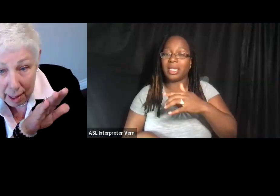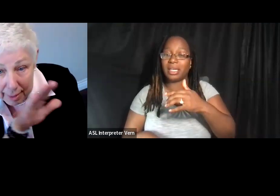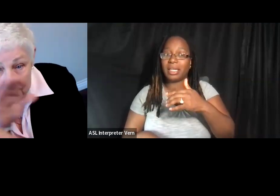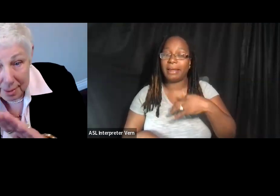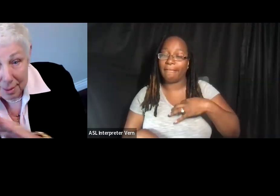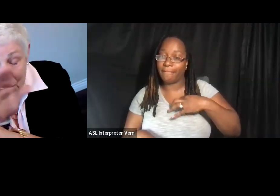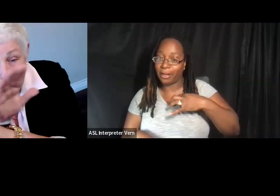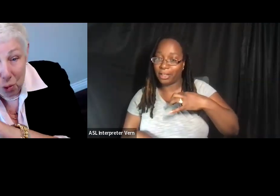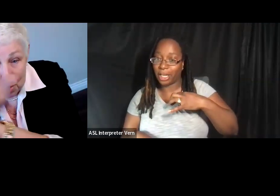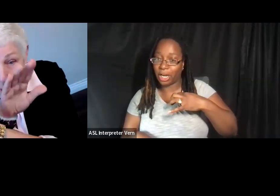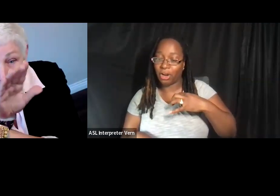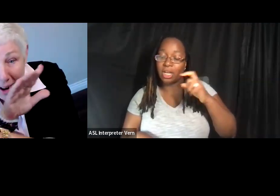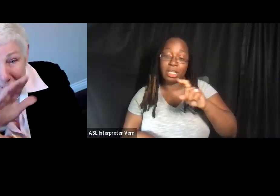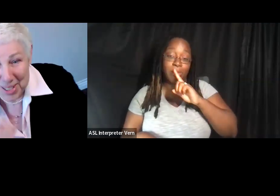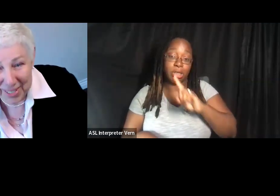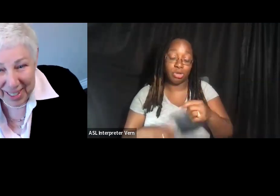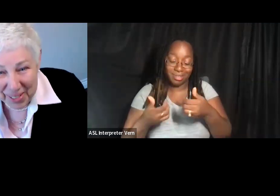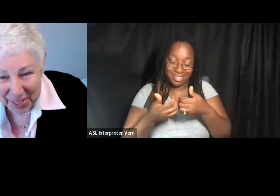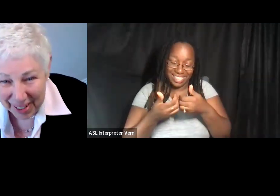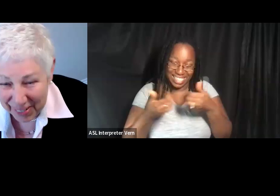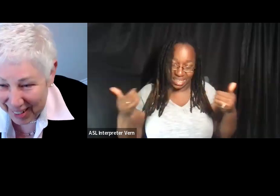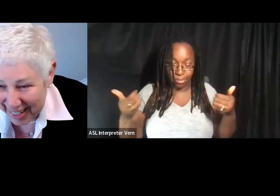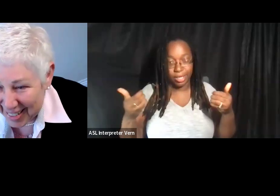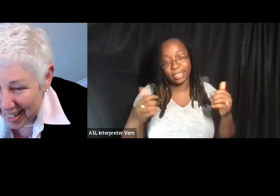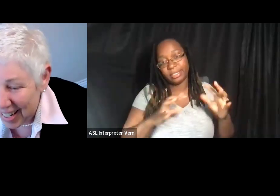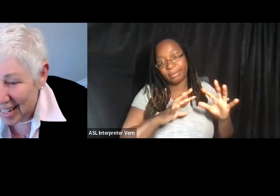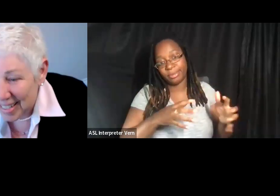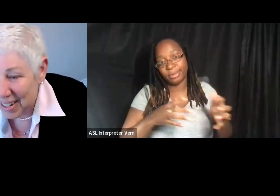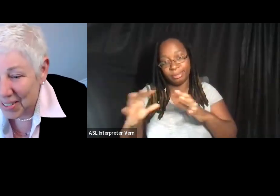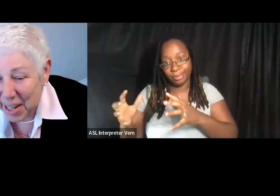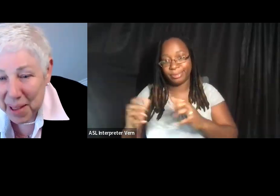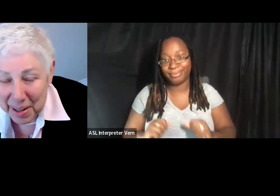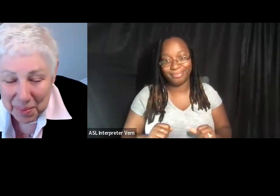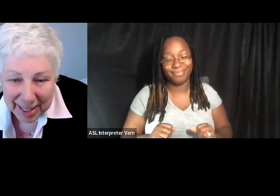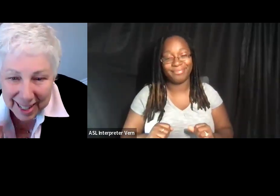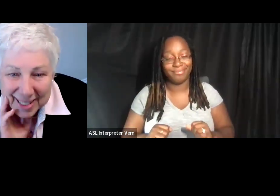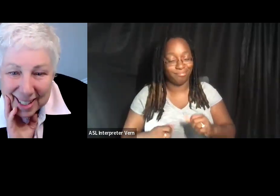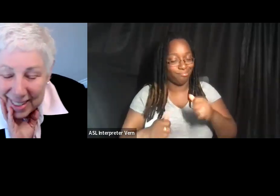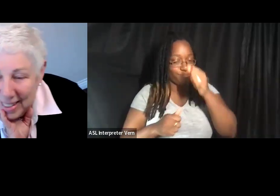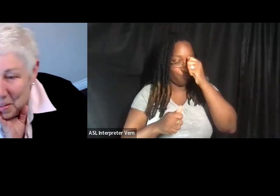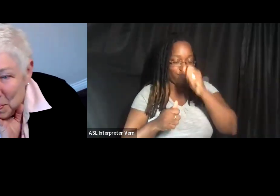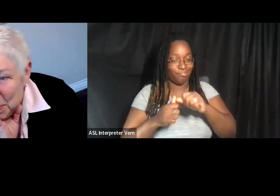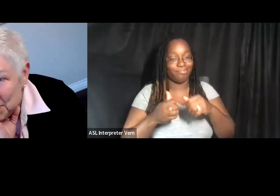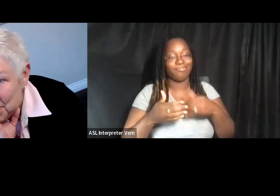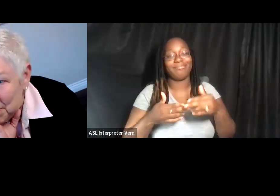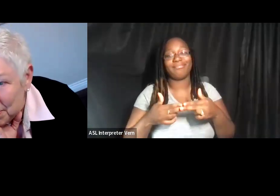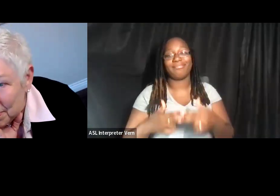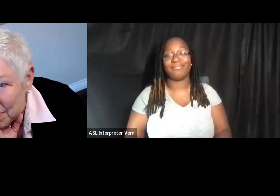those lines or cross those wires, whatever the right word is. So keep that in mind. Next slide.